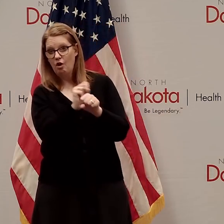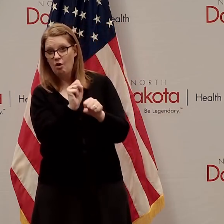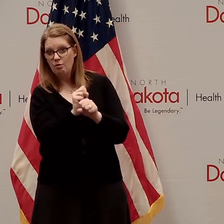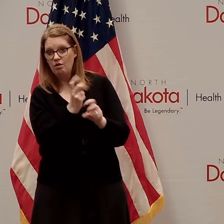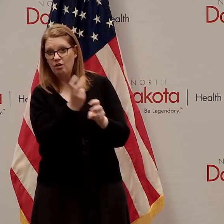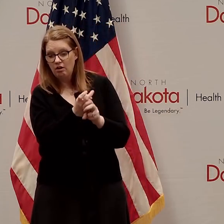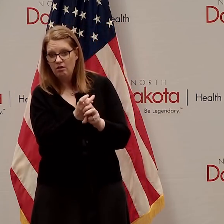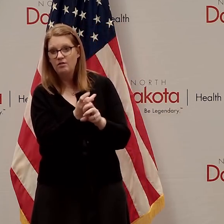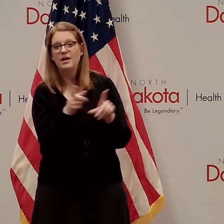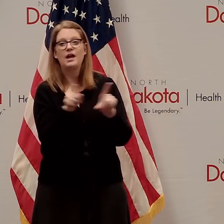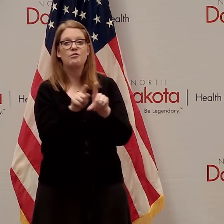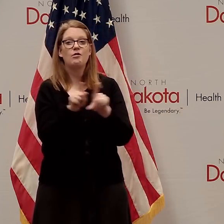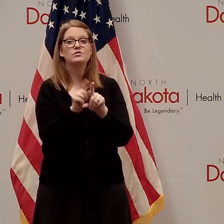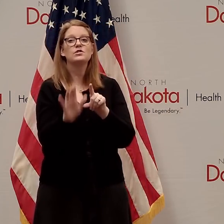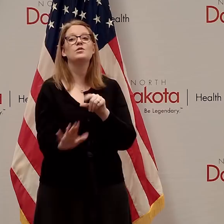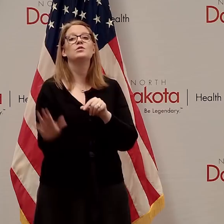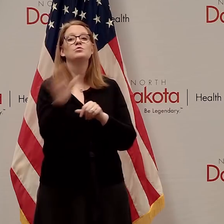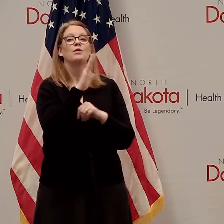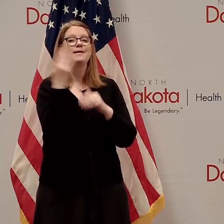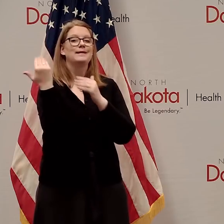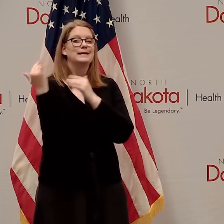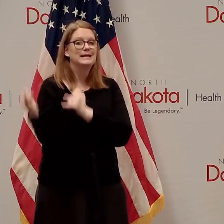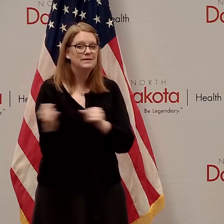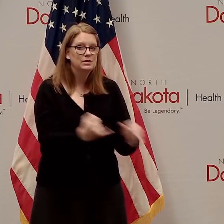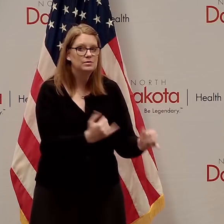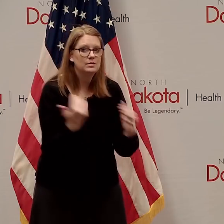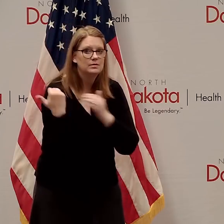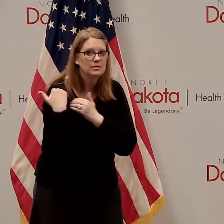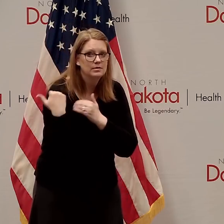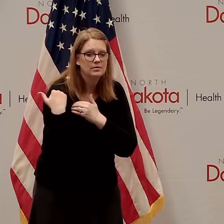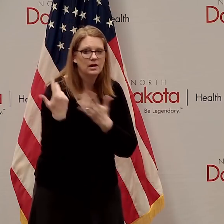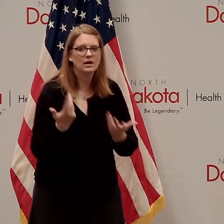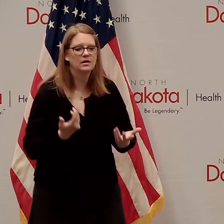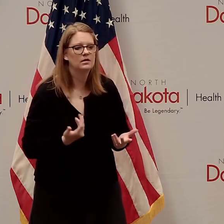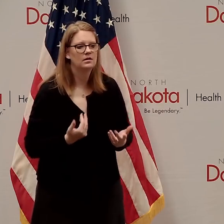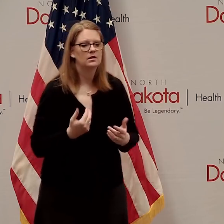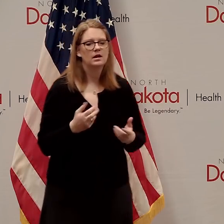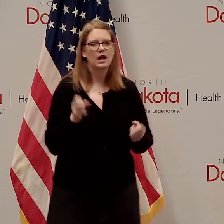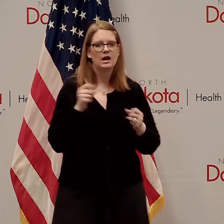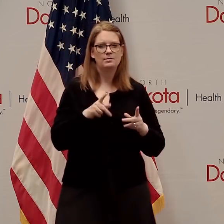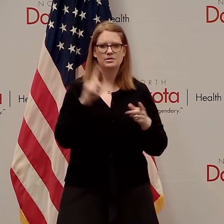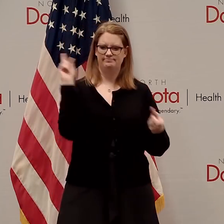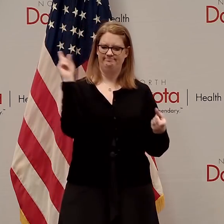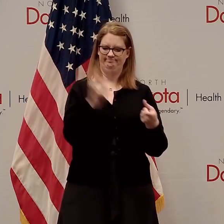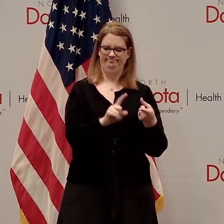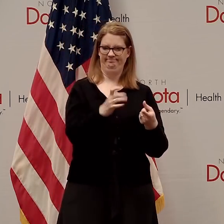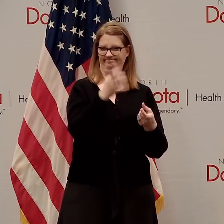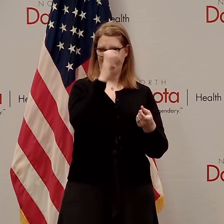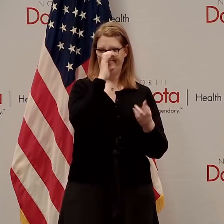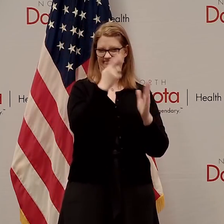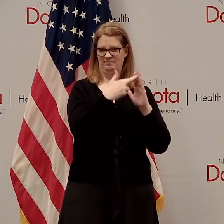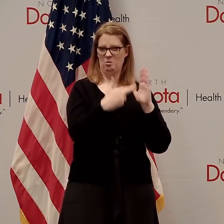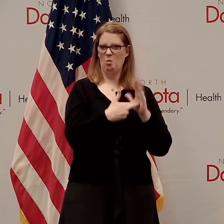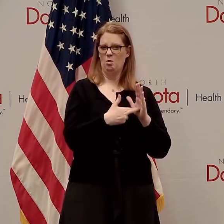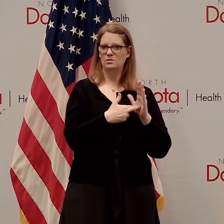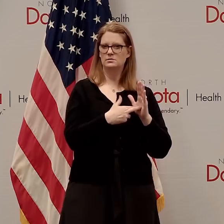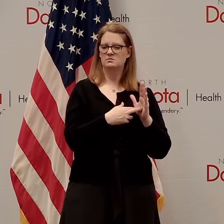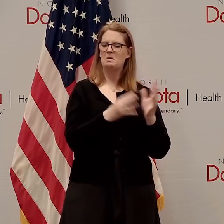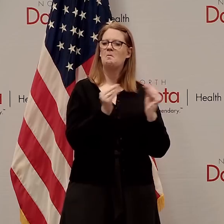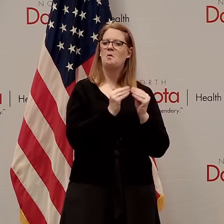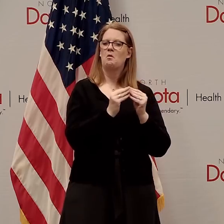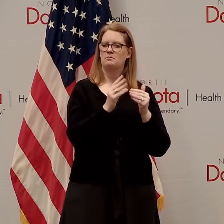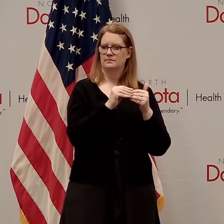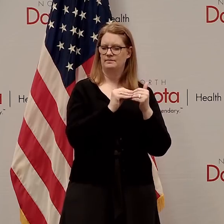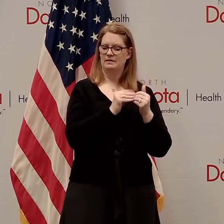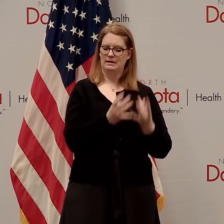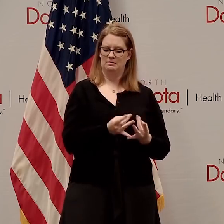The actions, again, uncovered opportunities to reduce red tape and regulations to ensure that we could be more efficient and